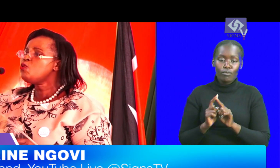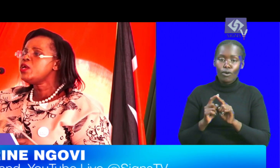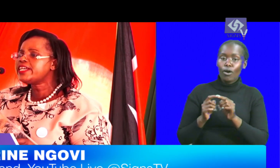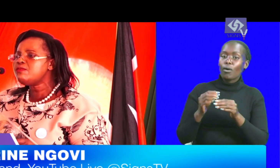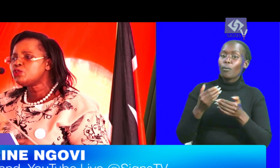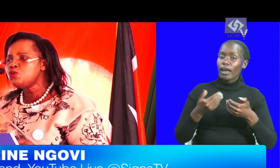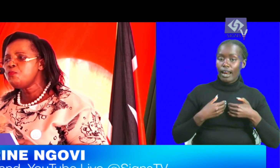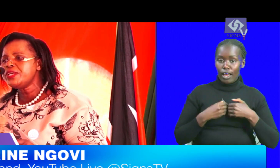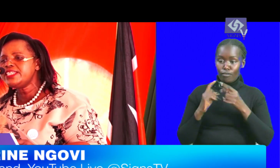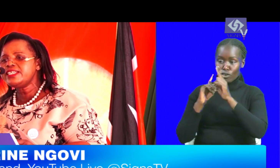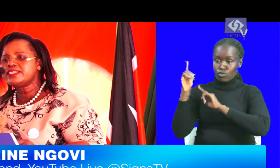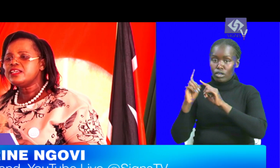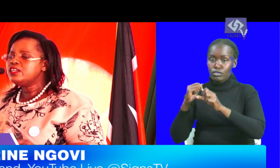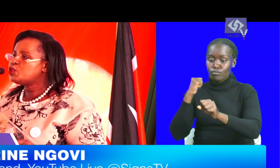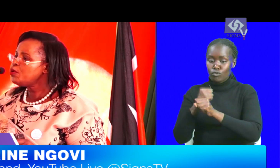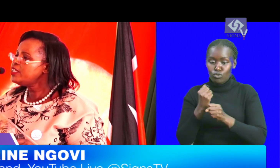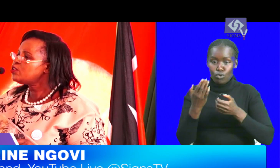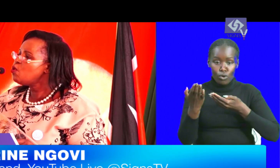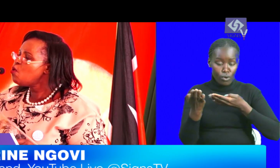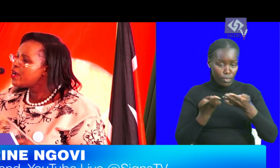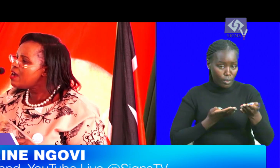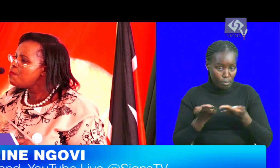will come to do business, tourists who will come